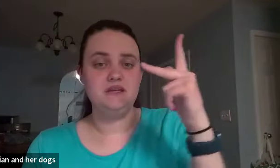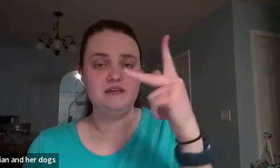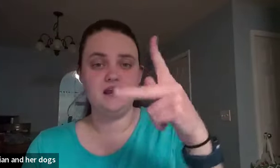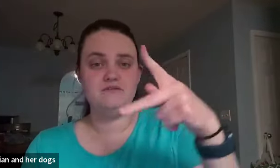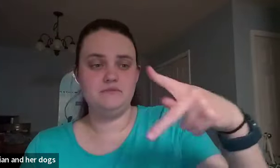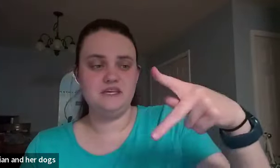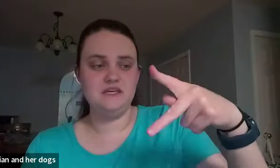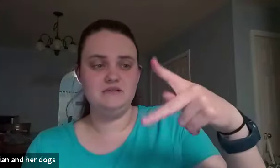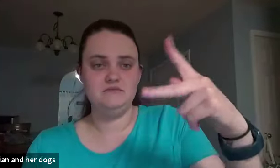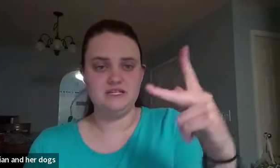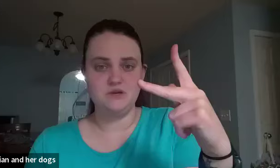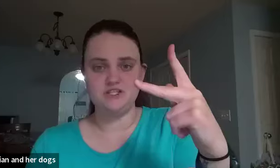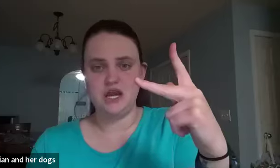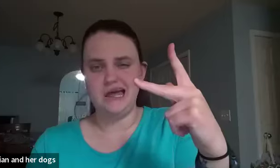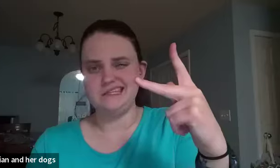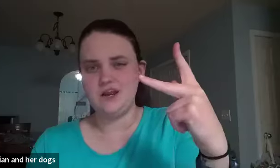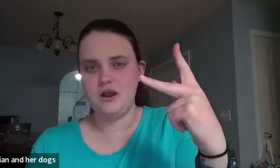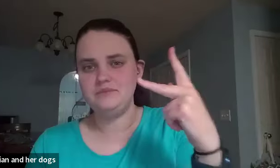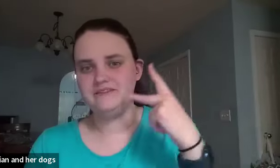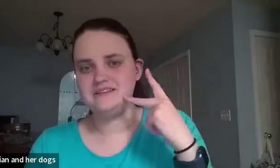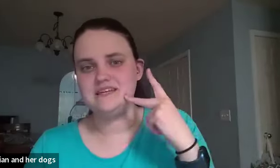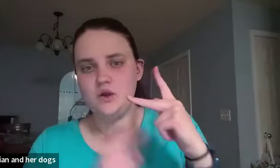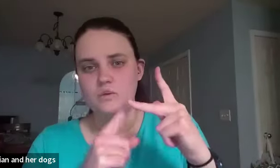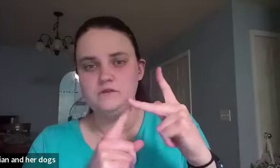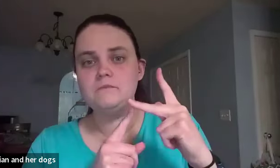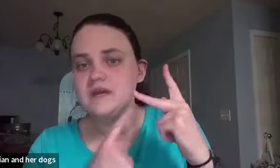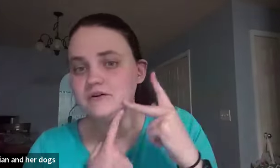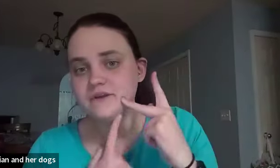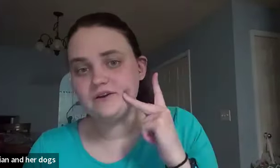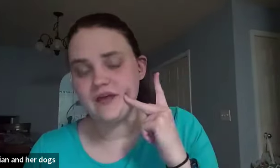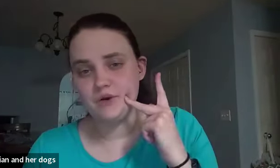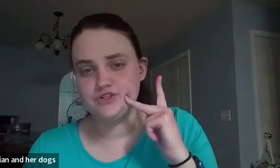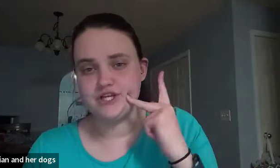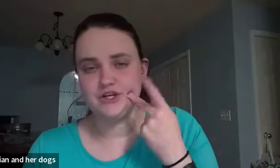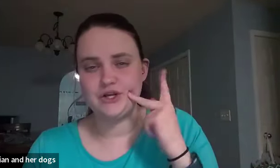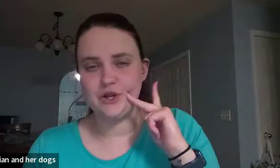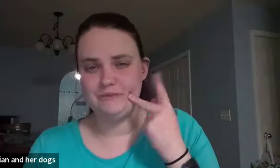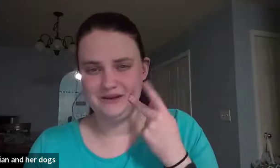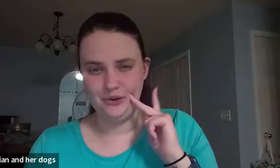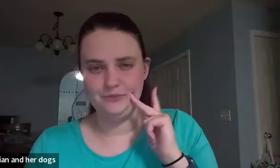to be kind of a P, but it's higher up like this with your middle finger in that motion and you're going to go pickle.